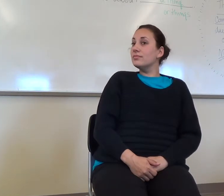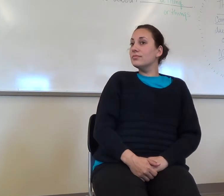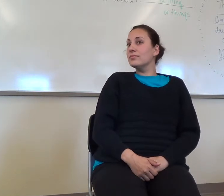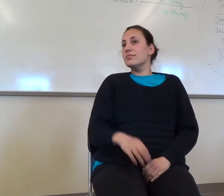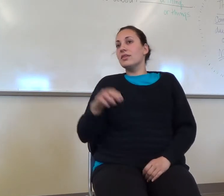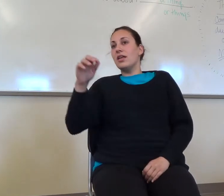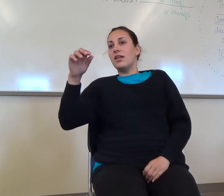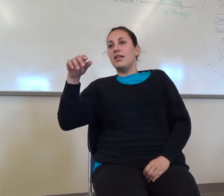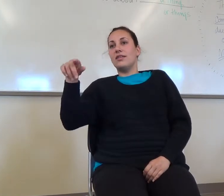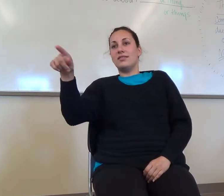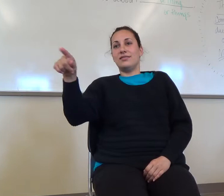Yes.